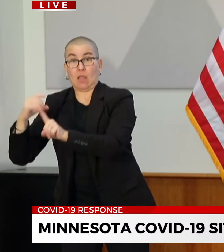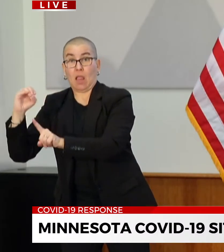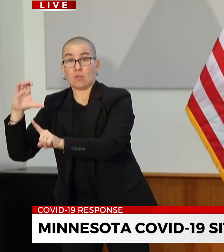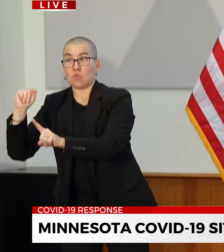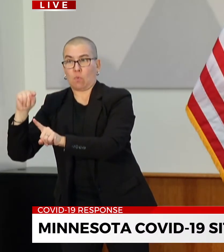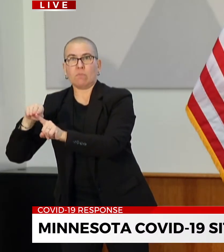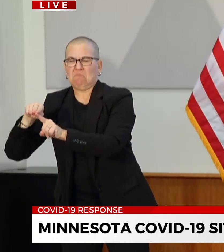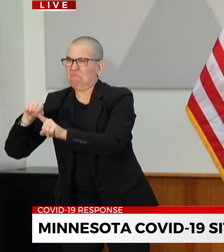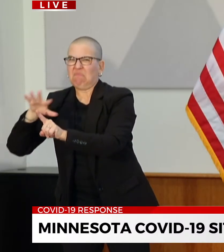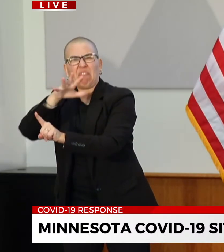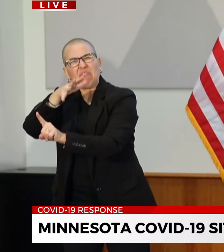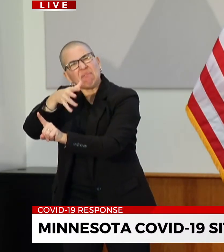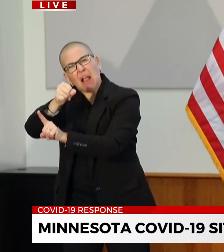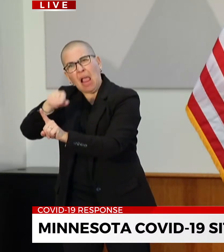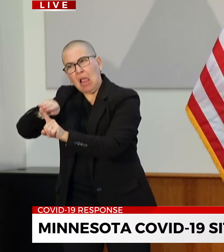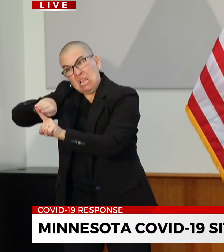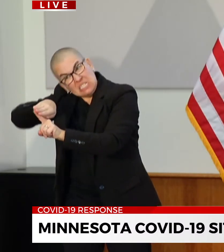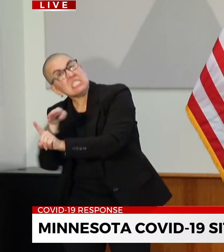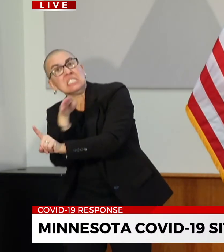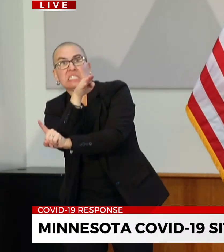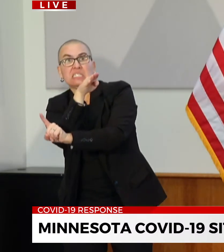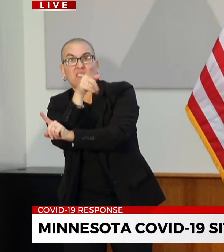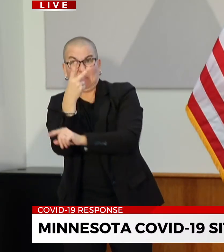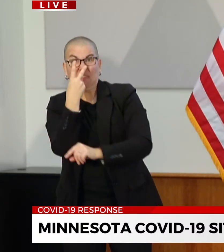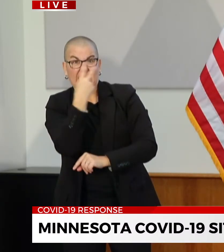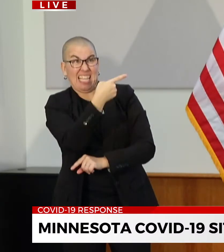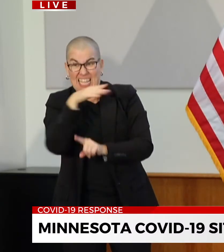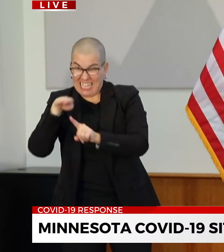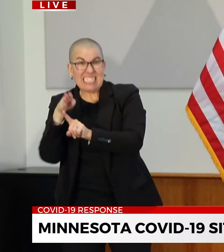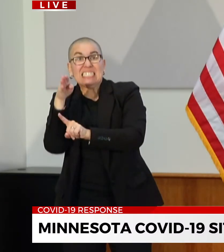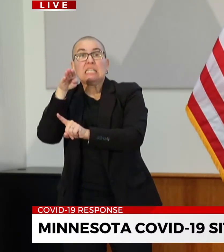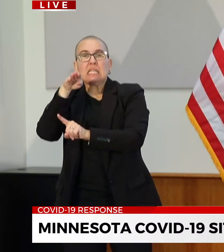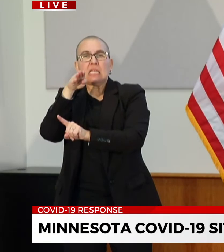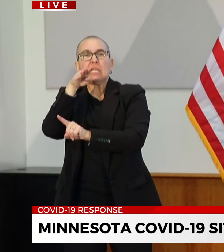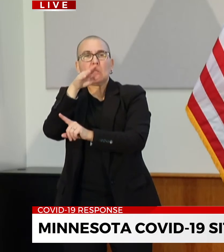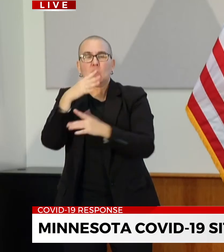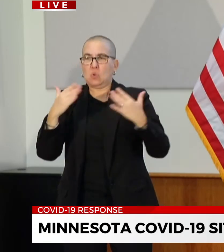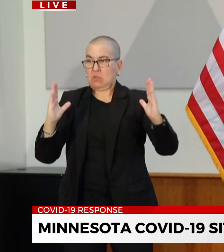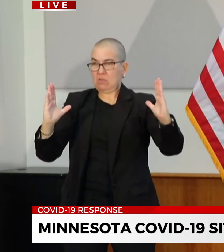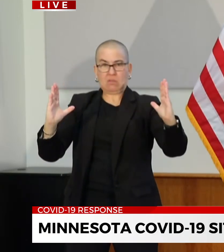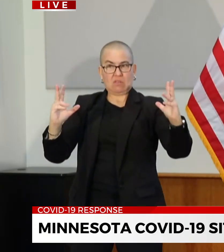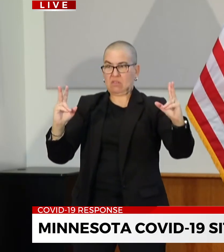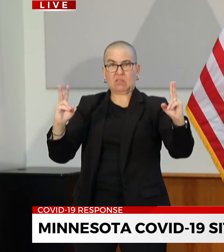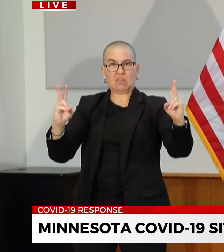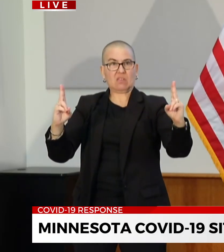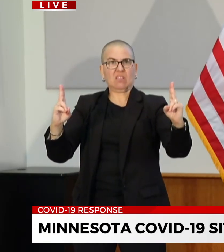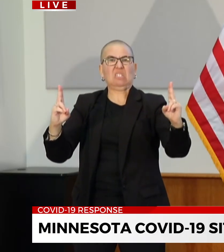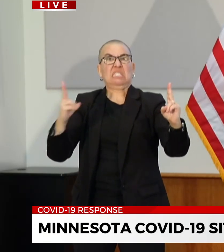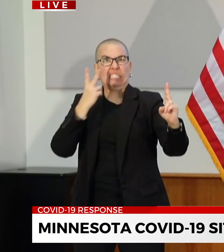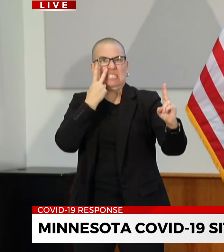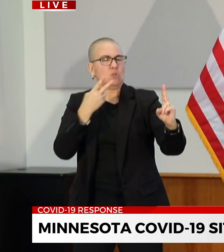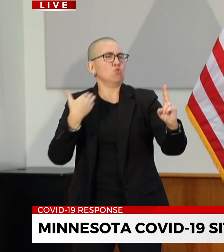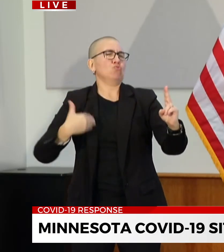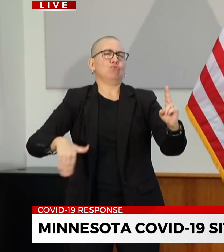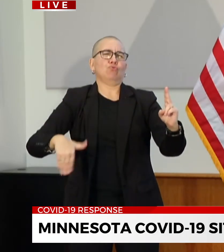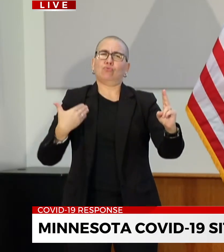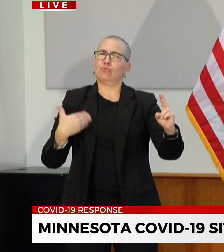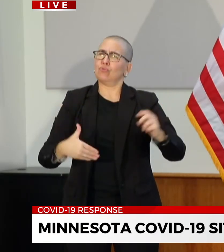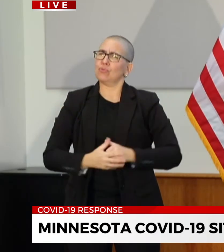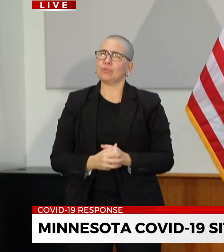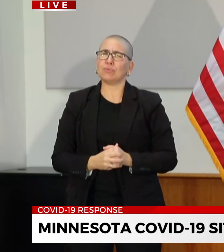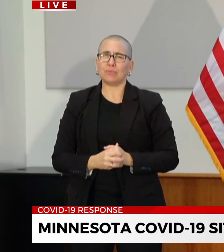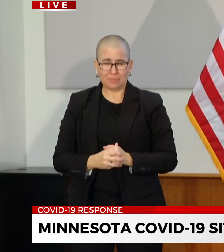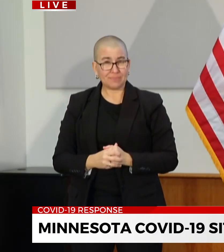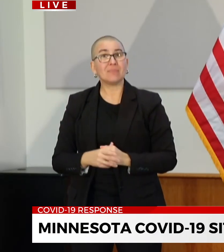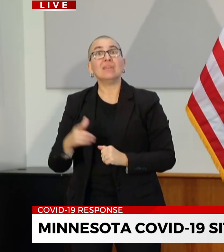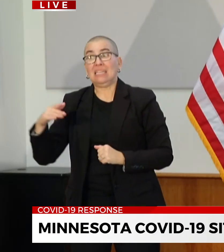When you look at this graph over time, it's really pretty striking. You can see the fairly slow but